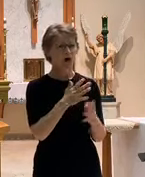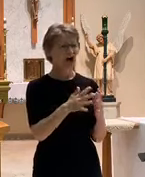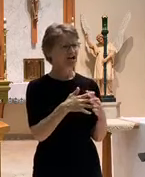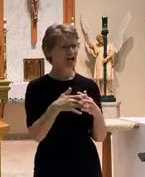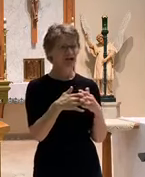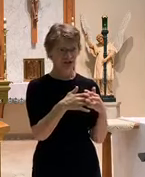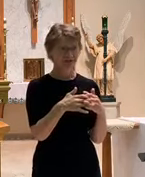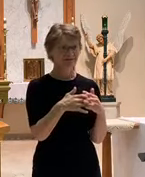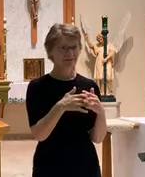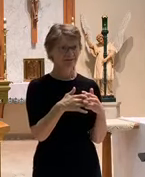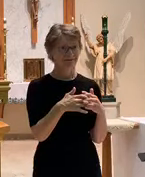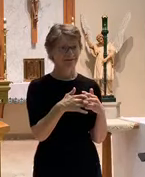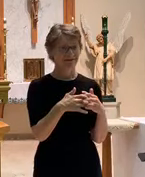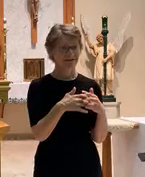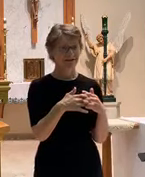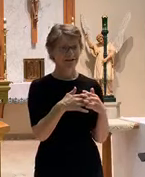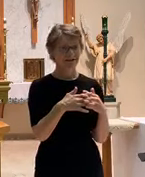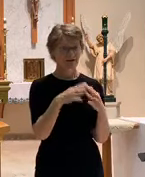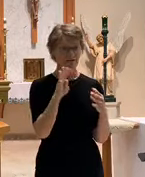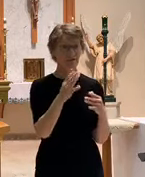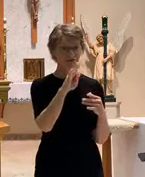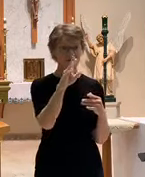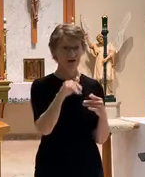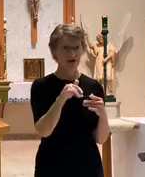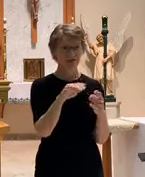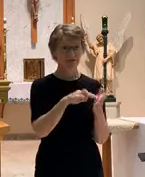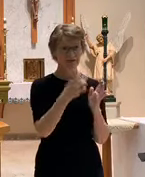it? The 4th of July.